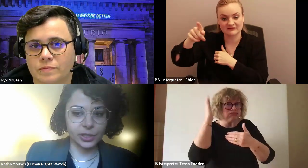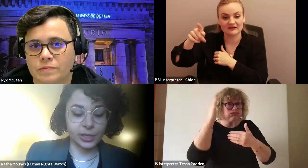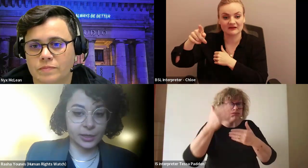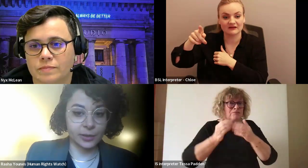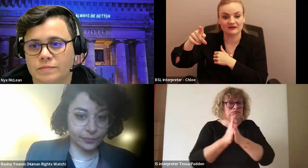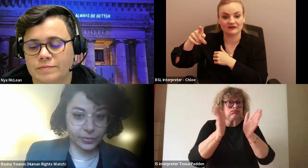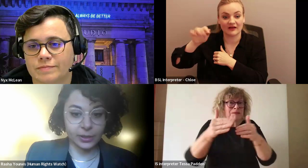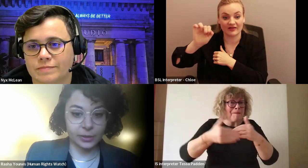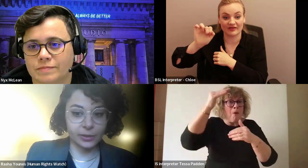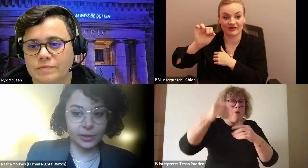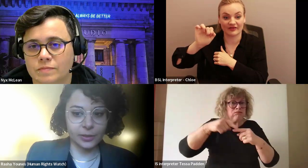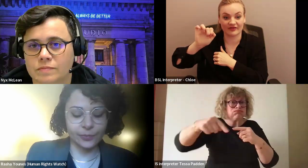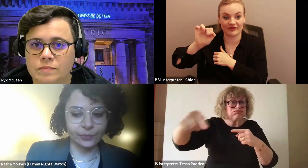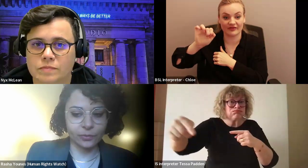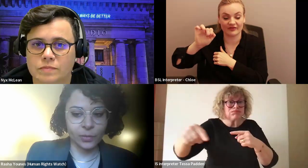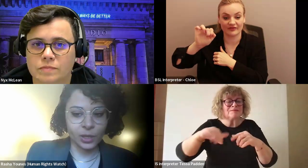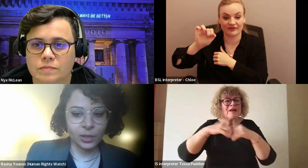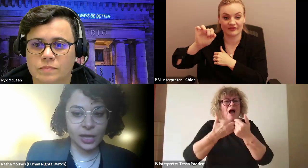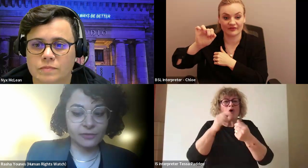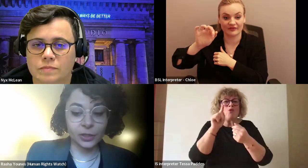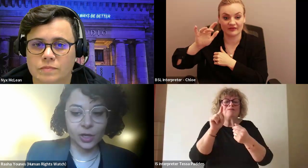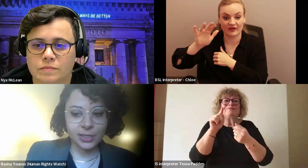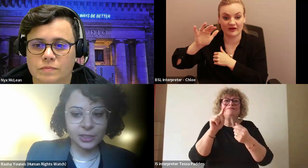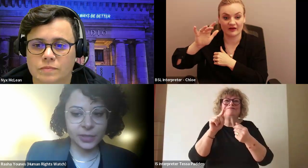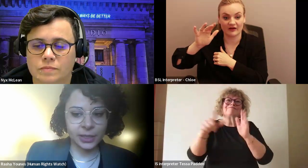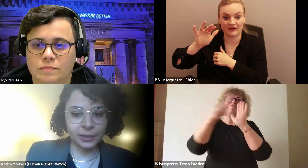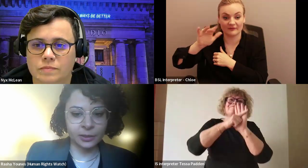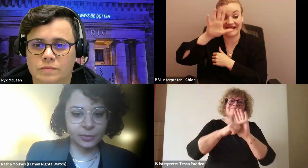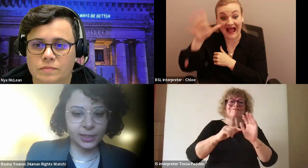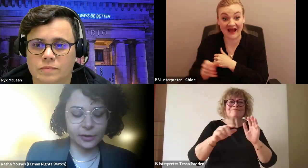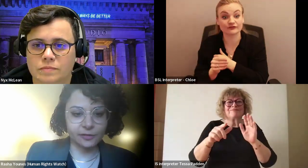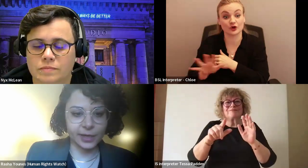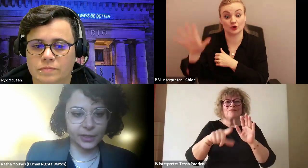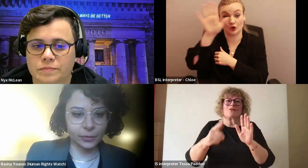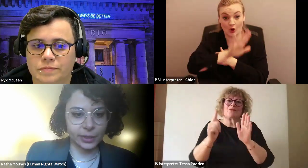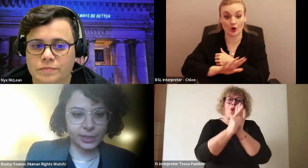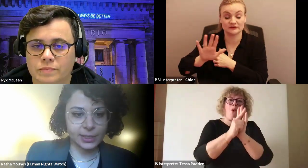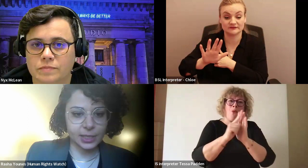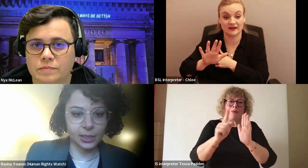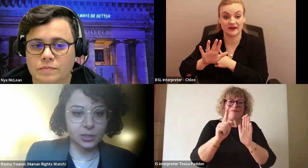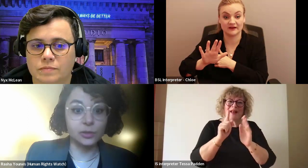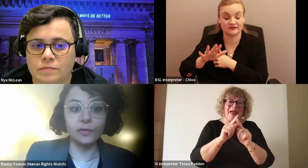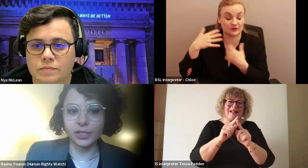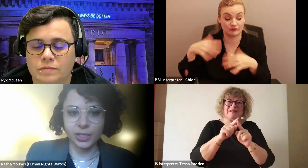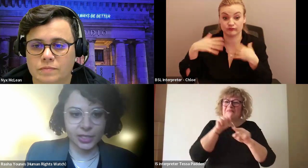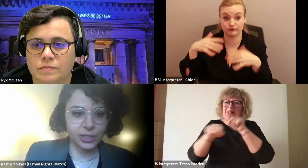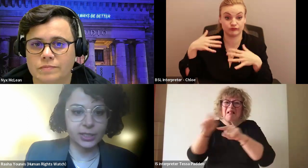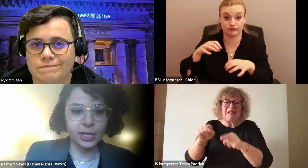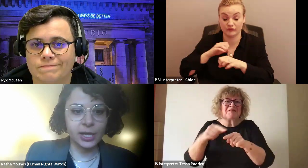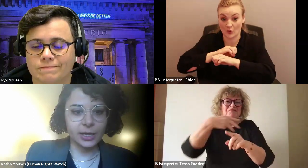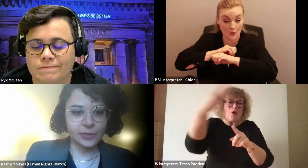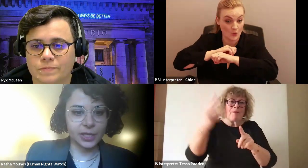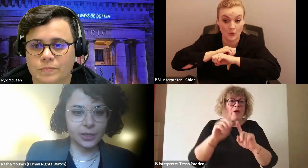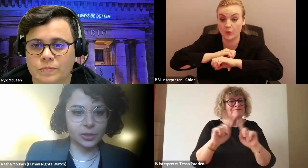the region, the African continent being completely on fire with this slew of